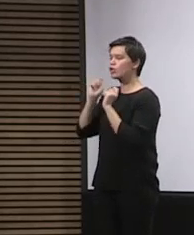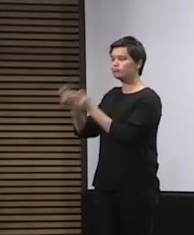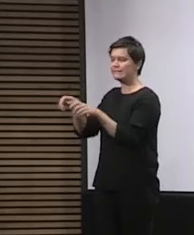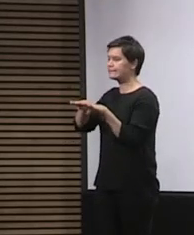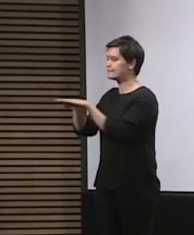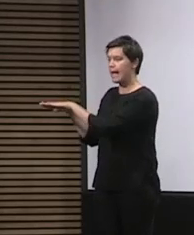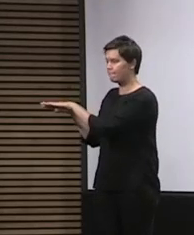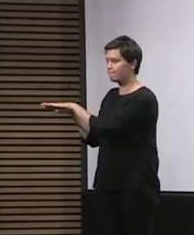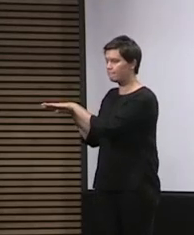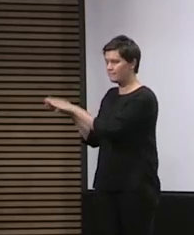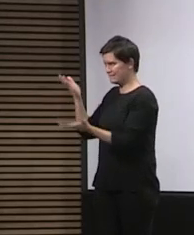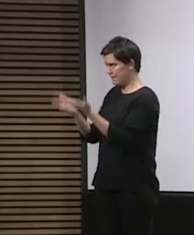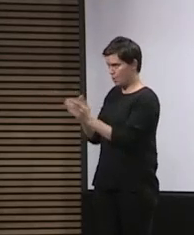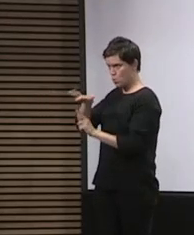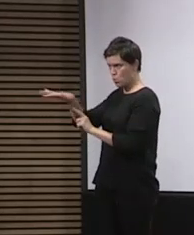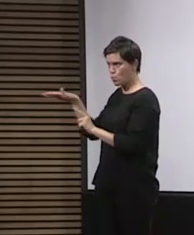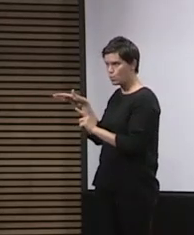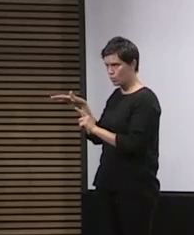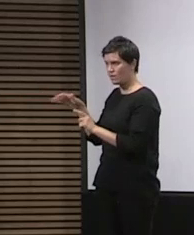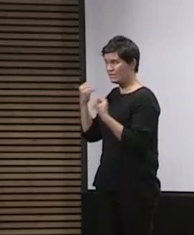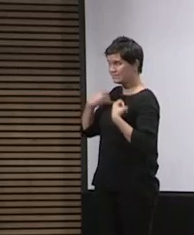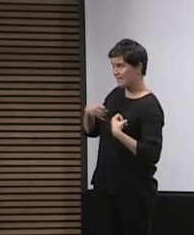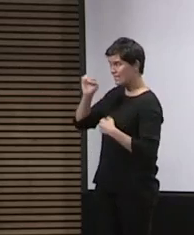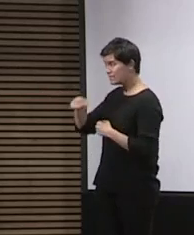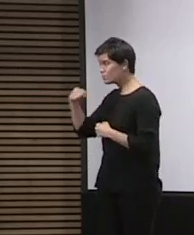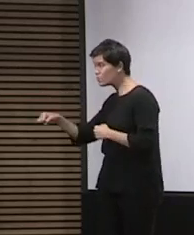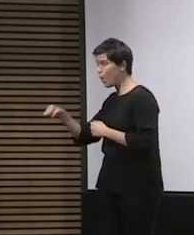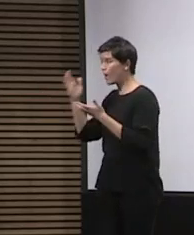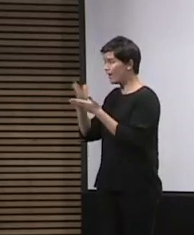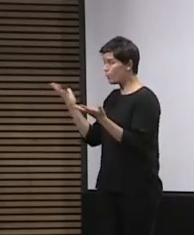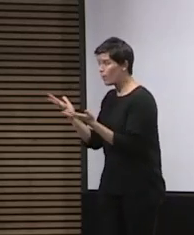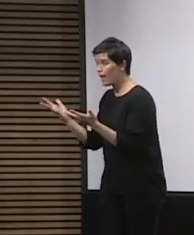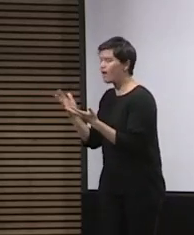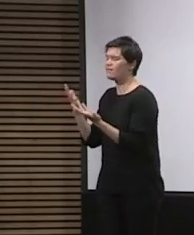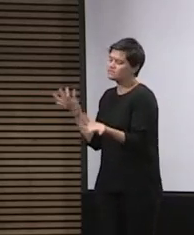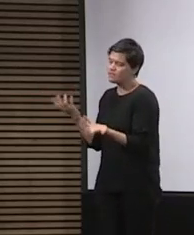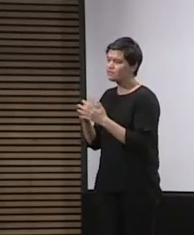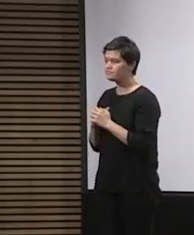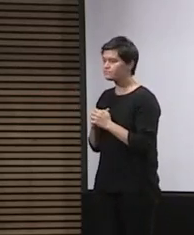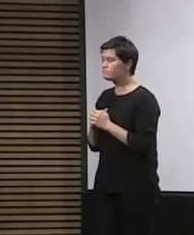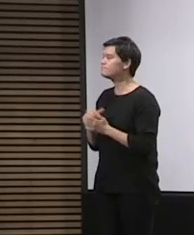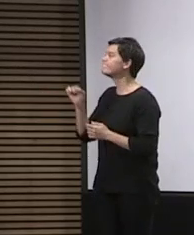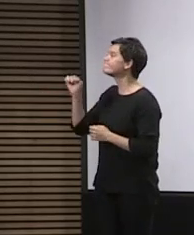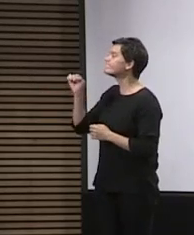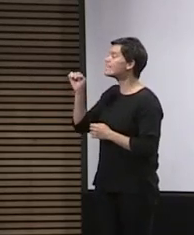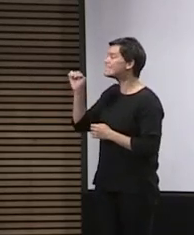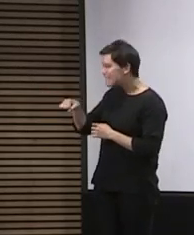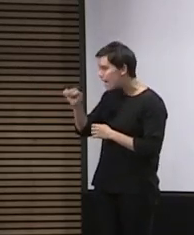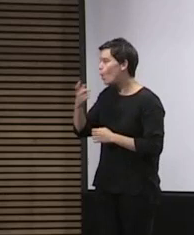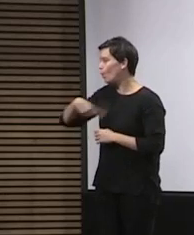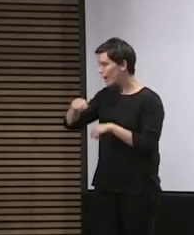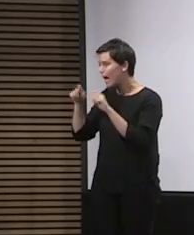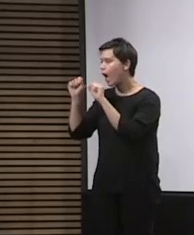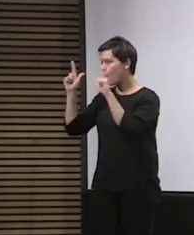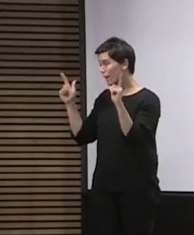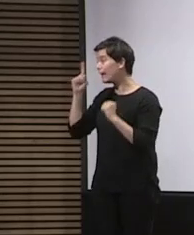public health physicians, and Carolyn, you might want to comment on that. So we're very aware of the risk of people returning